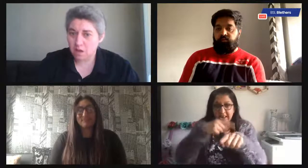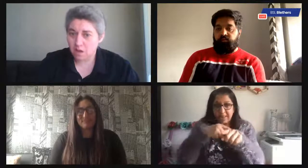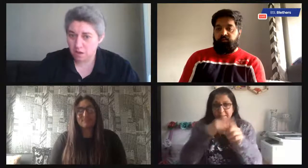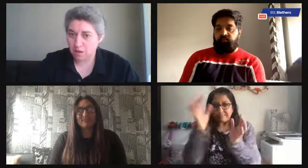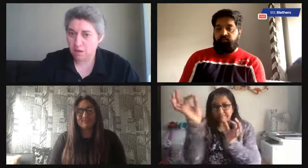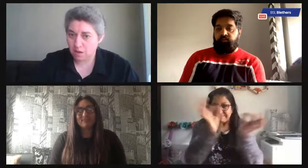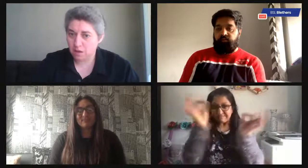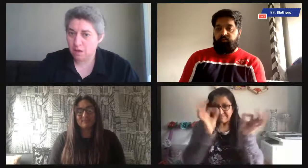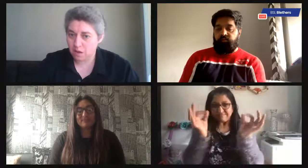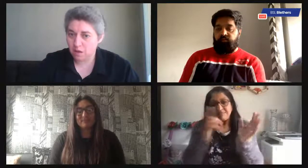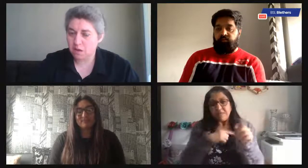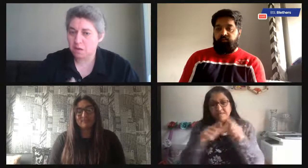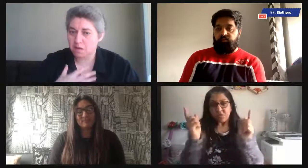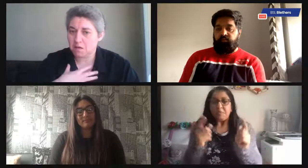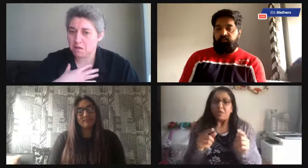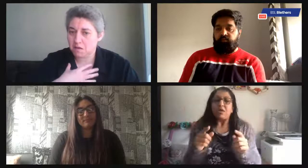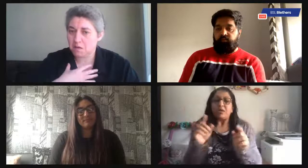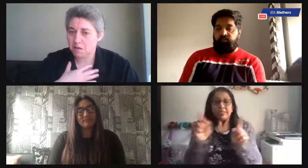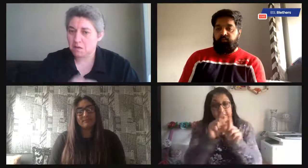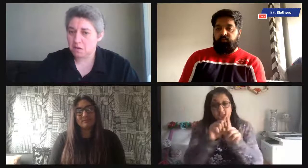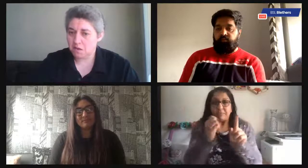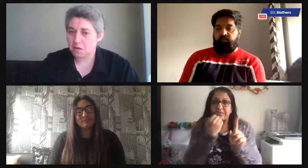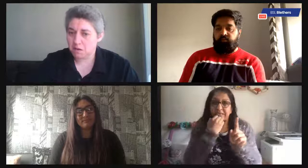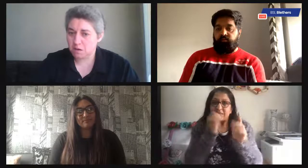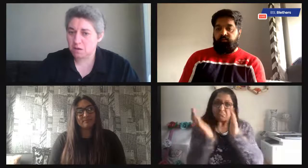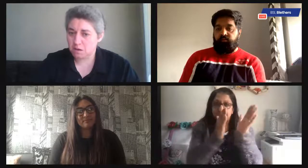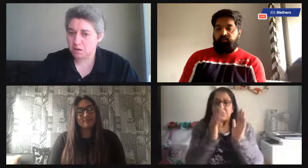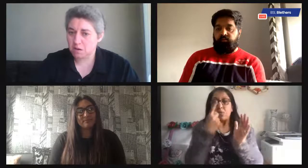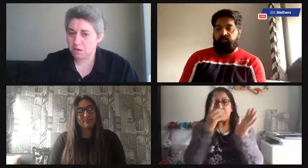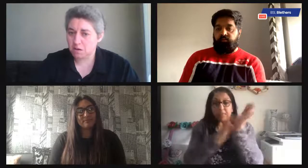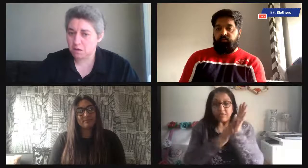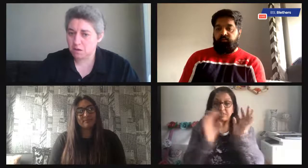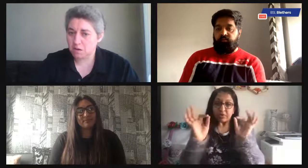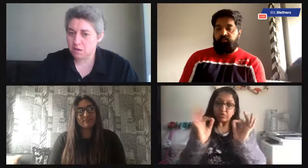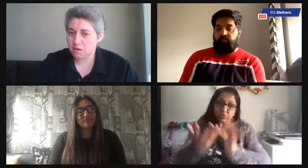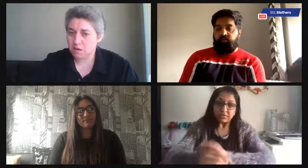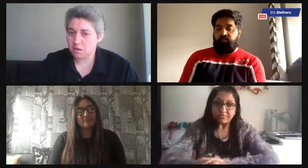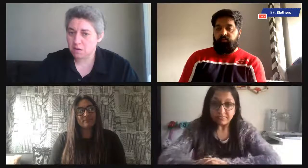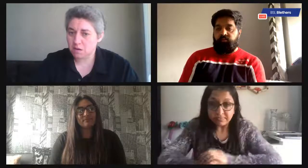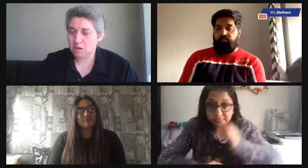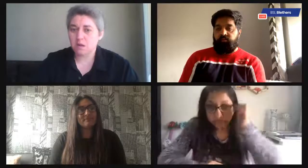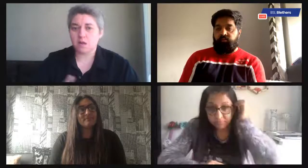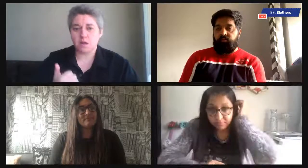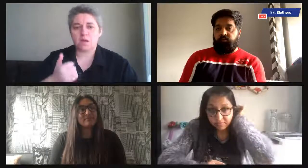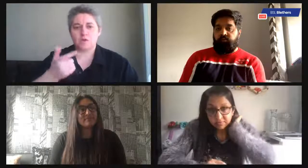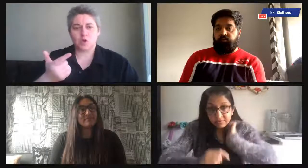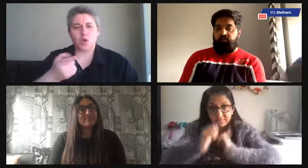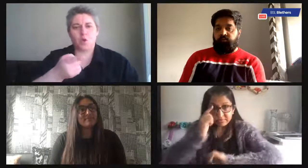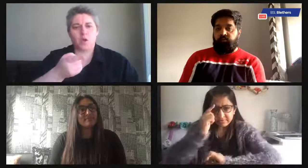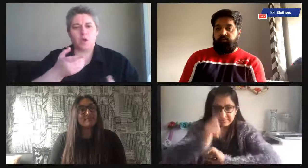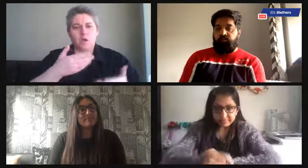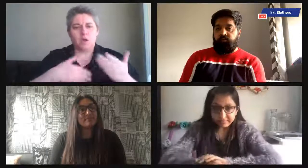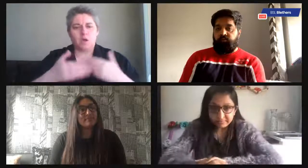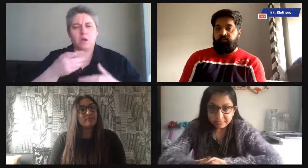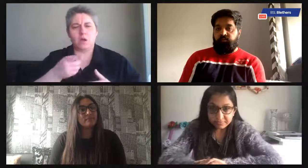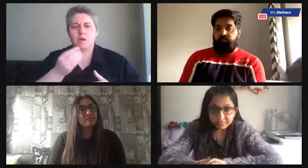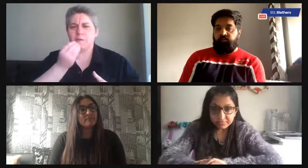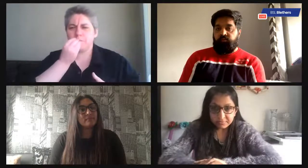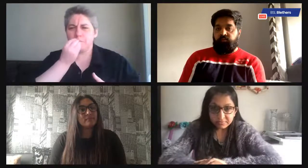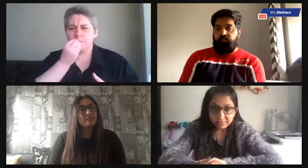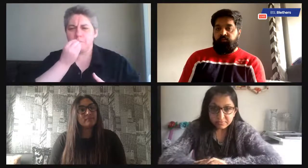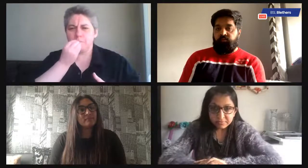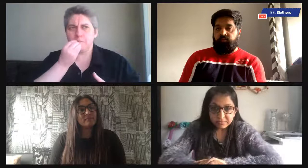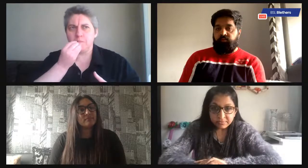there is slight variations in times. But it's roughly the same date for everyone, but it's a month.